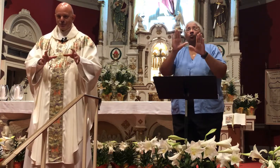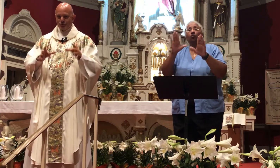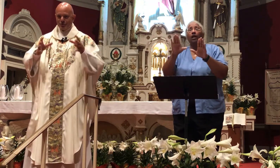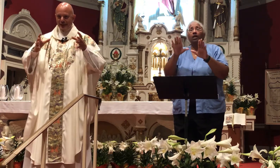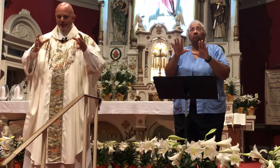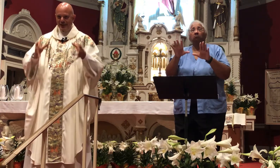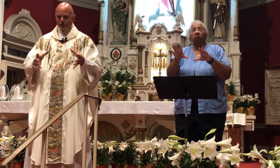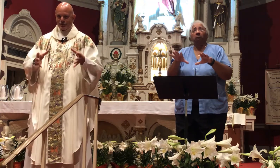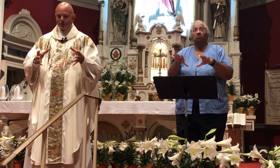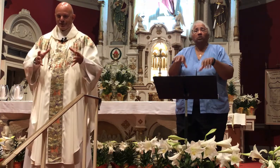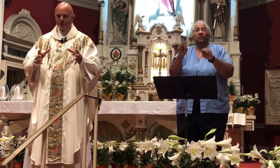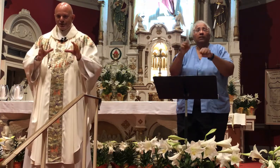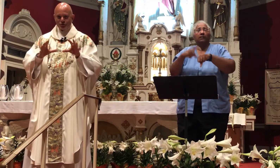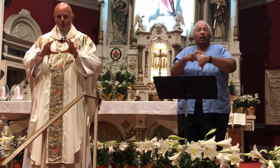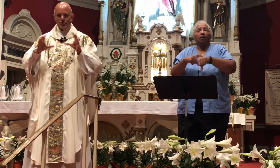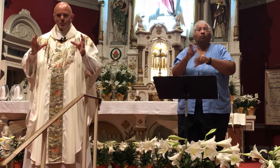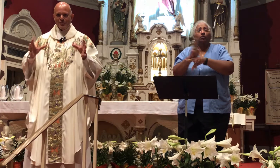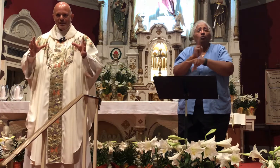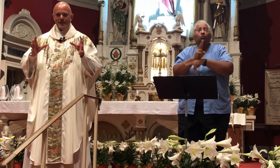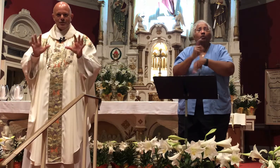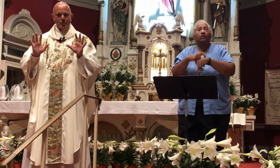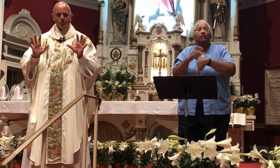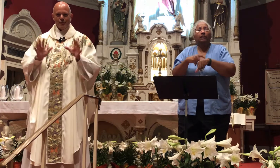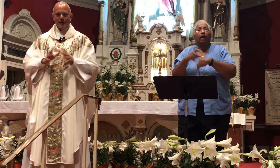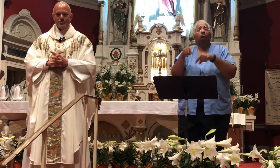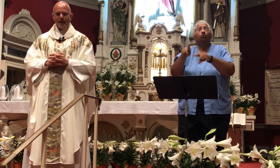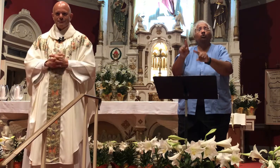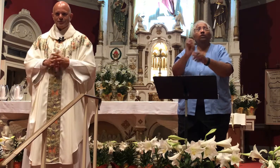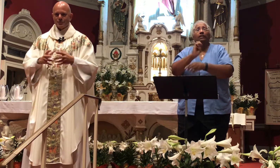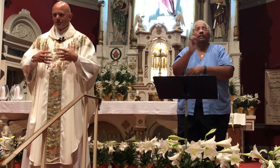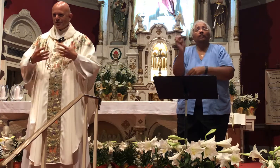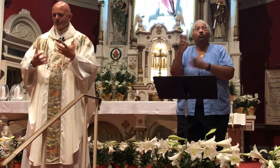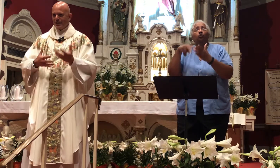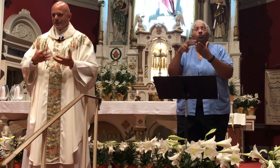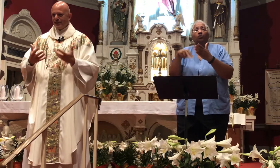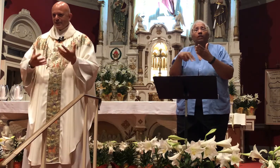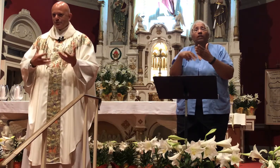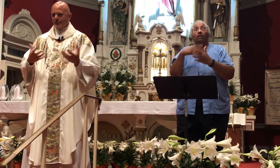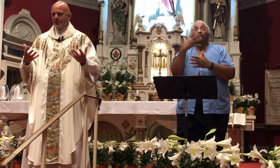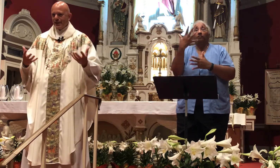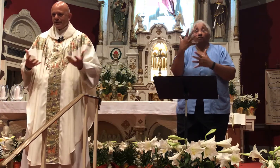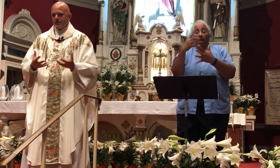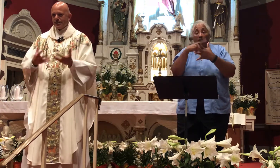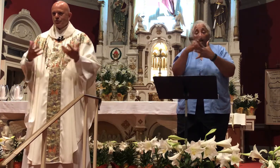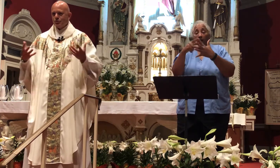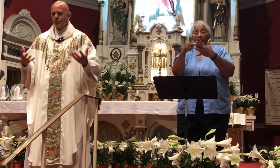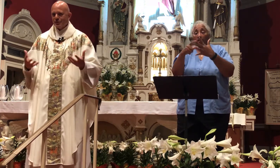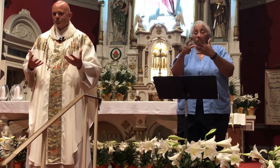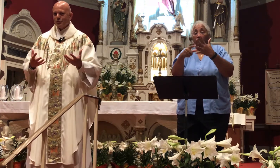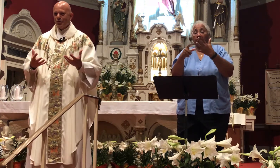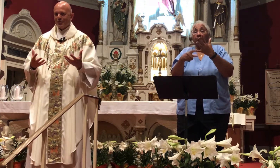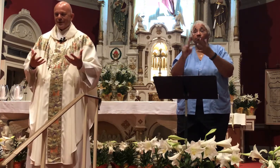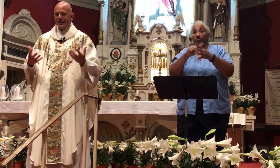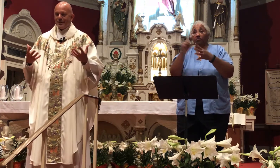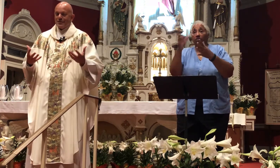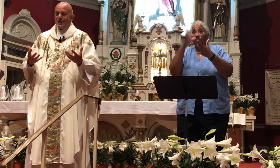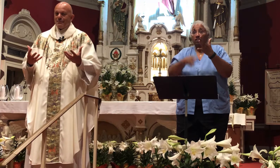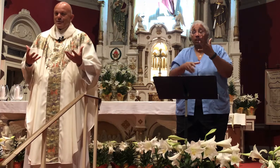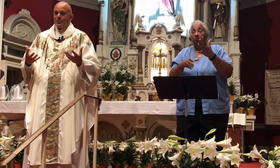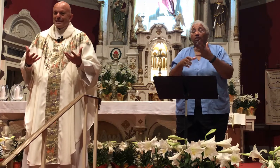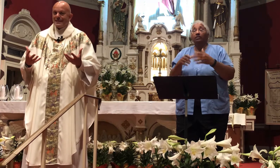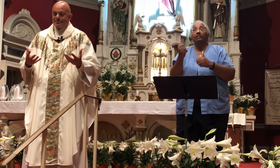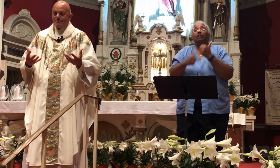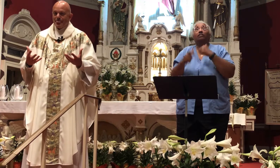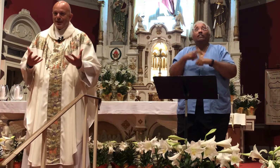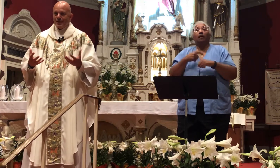time during Easter just to read those five chapters, because they really get us into the story. And every time